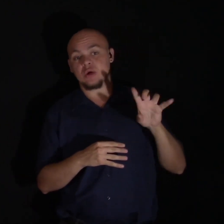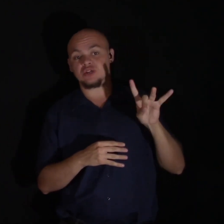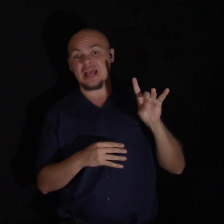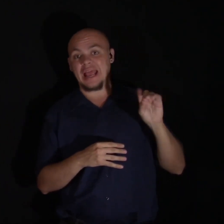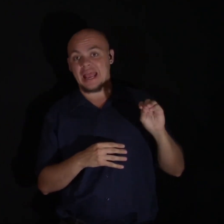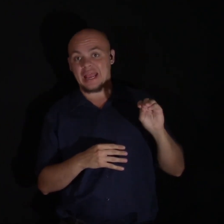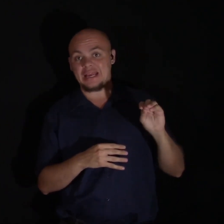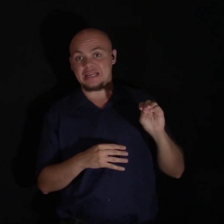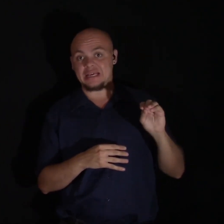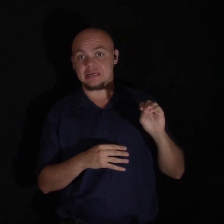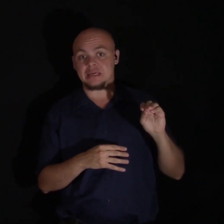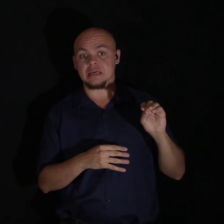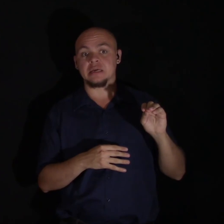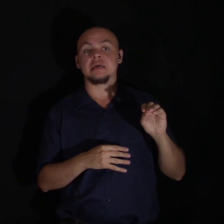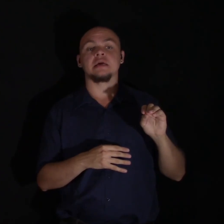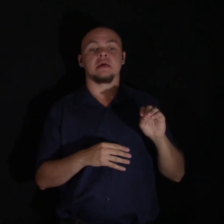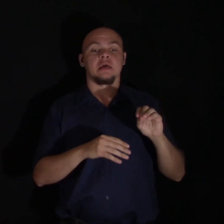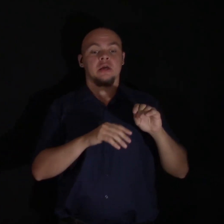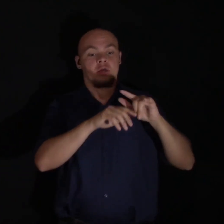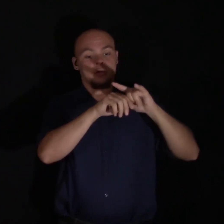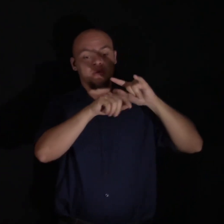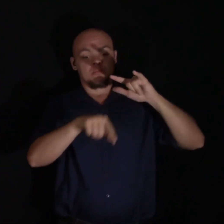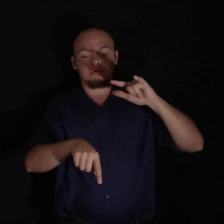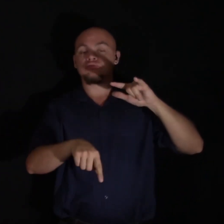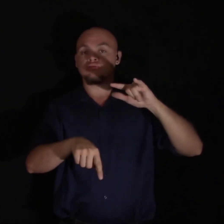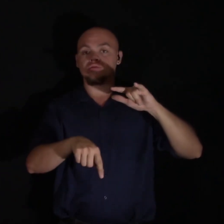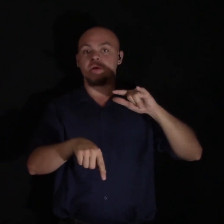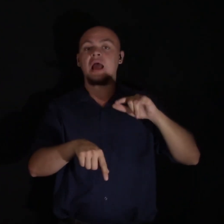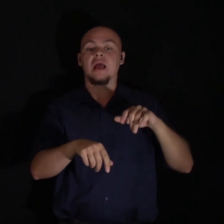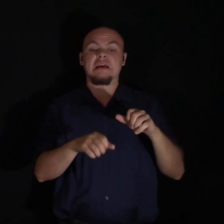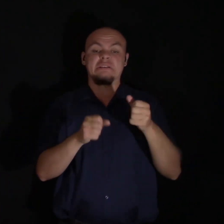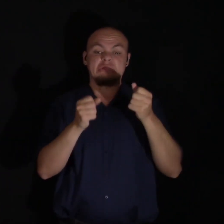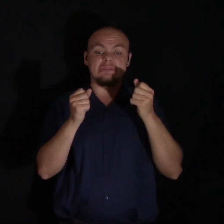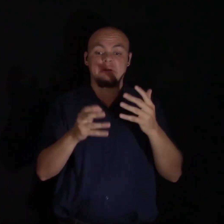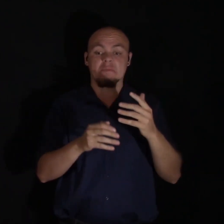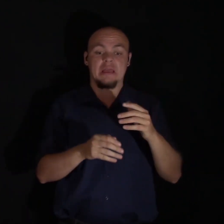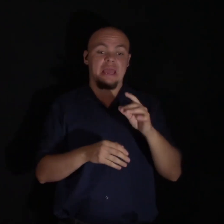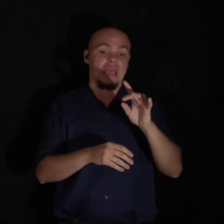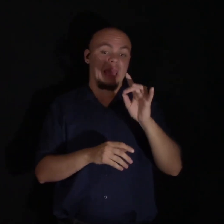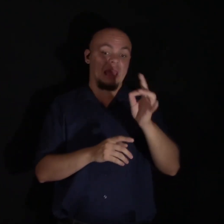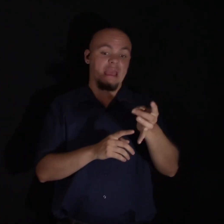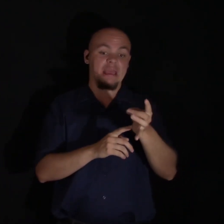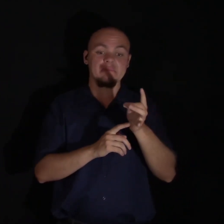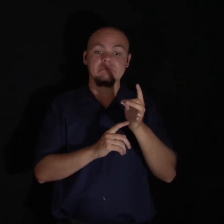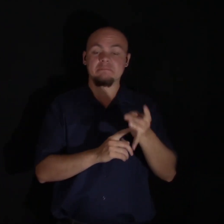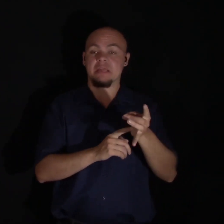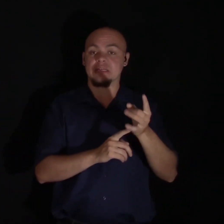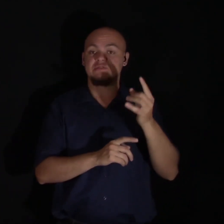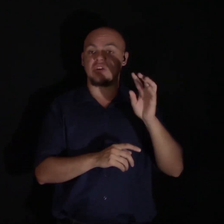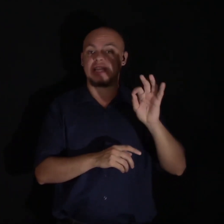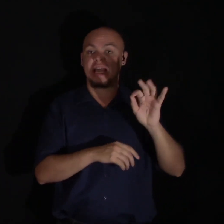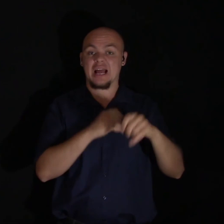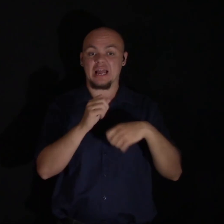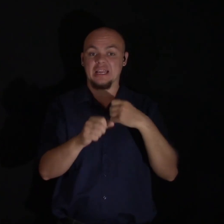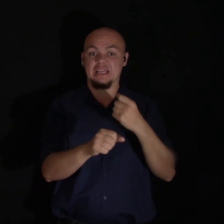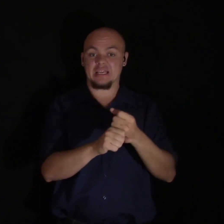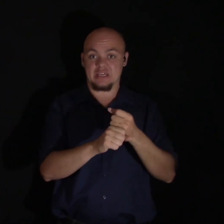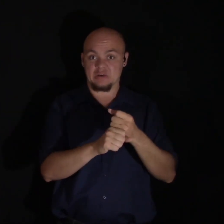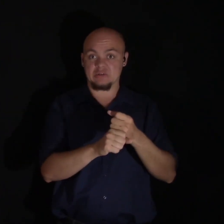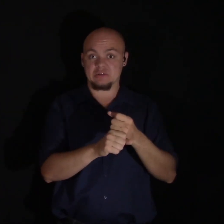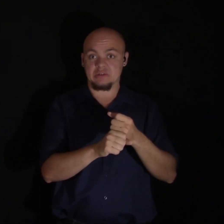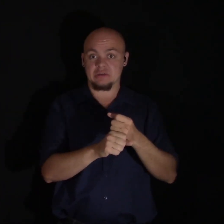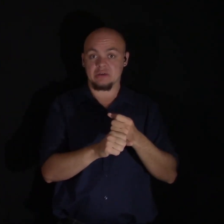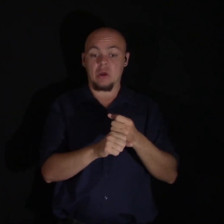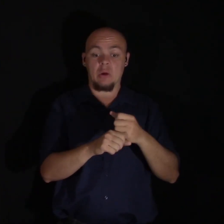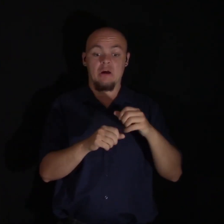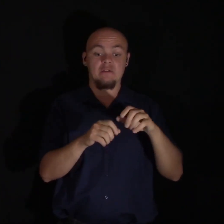landmines on Laos? That's a B-52 load of munitions every 8 minutes for 9 years on a country we're in at war